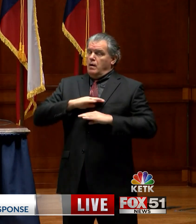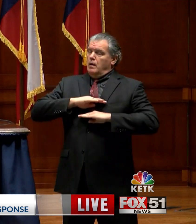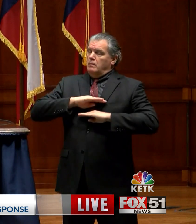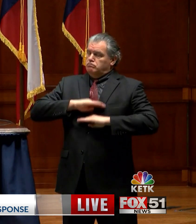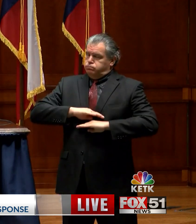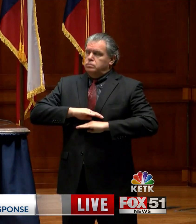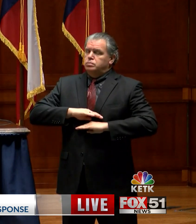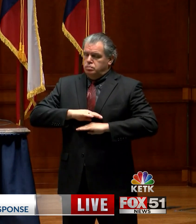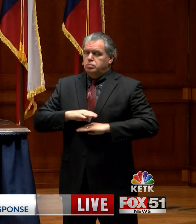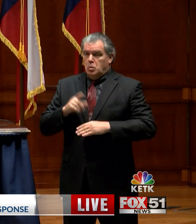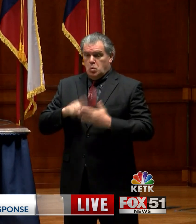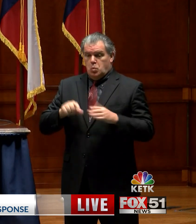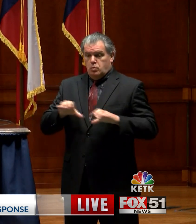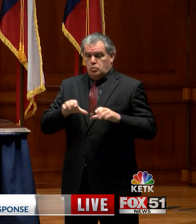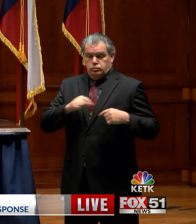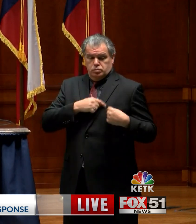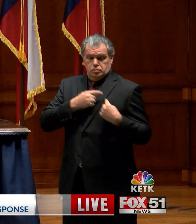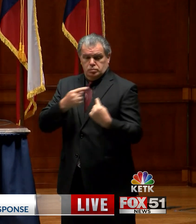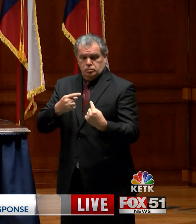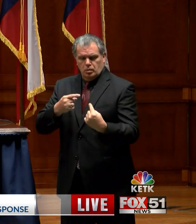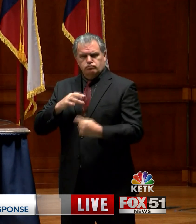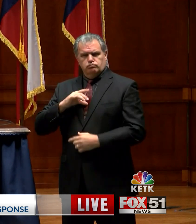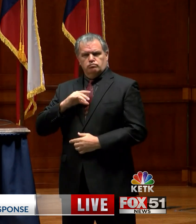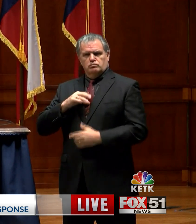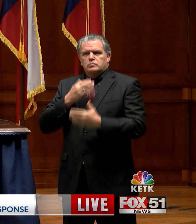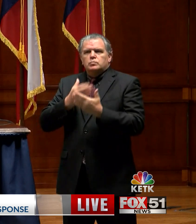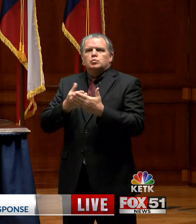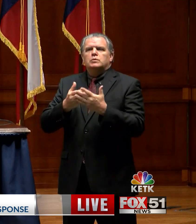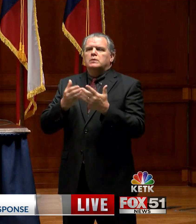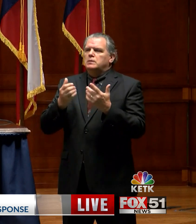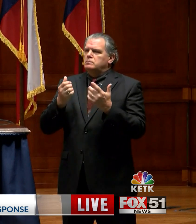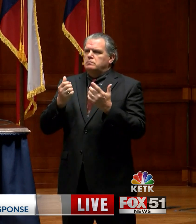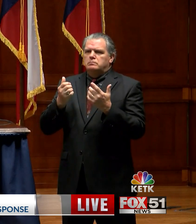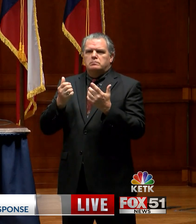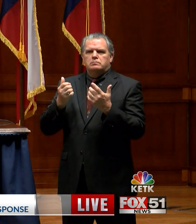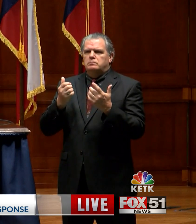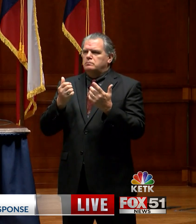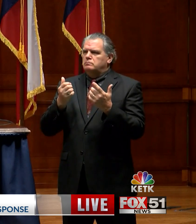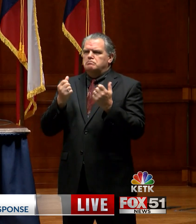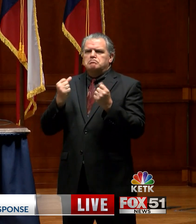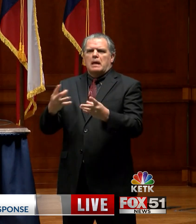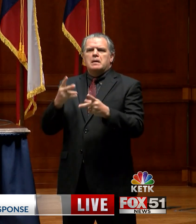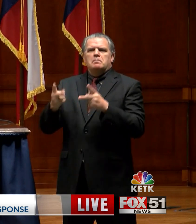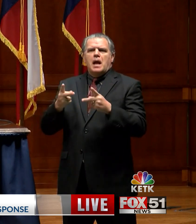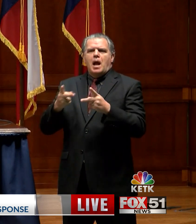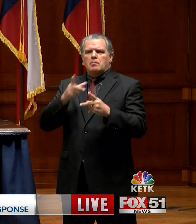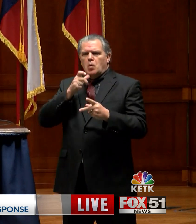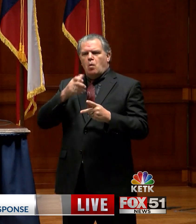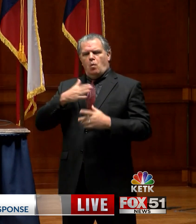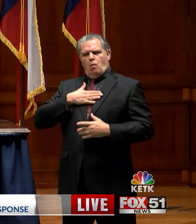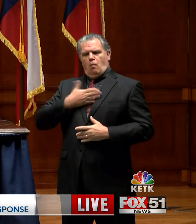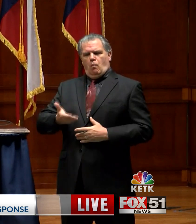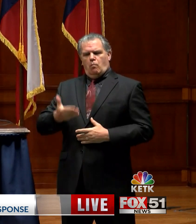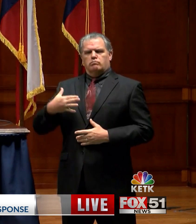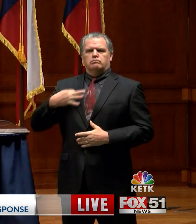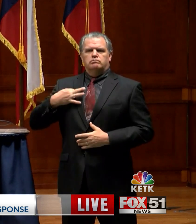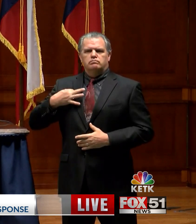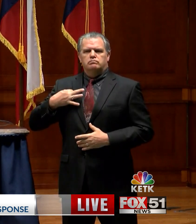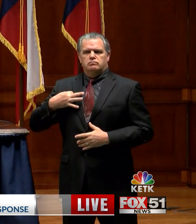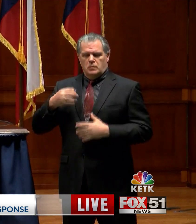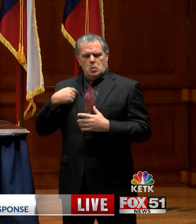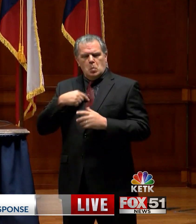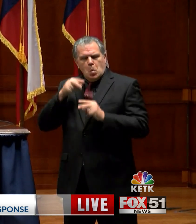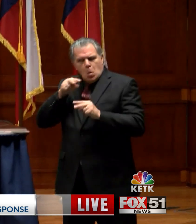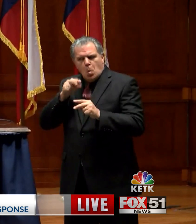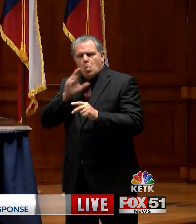with just what we've done so far, we've seen a pretty good number of volunteers step up. We look forward to that number continuing to go